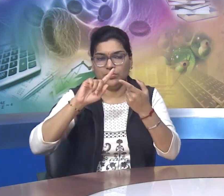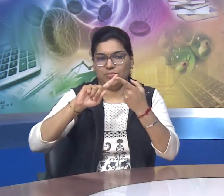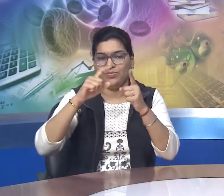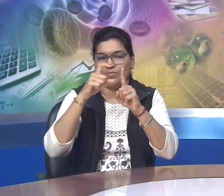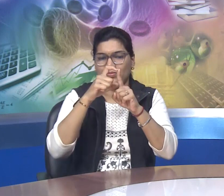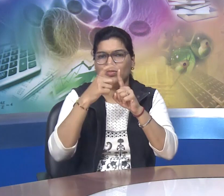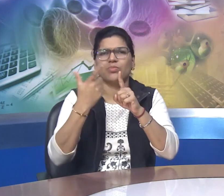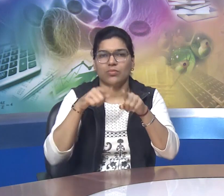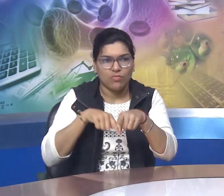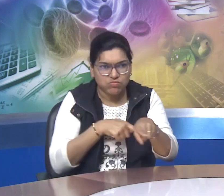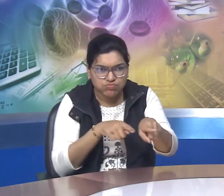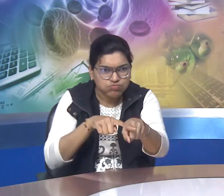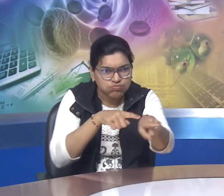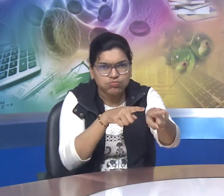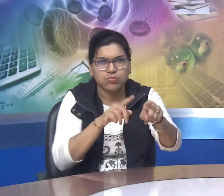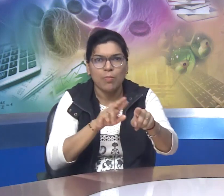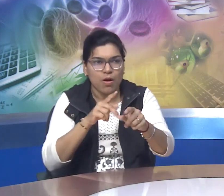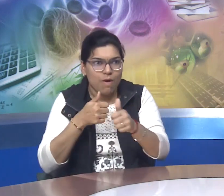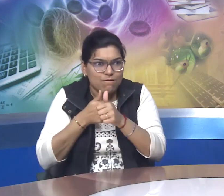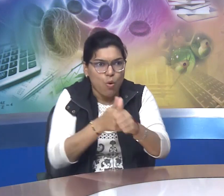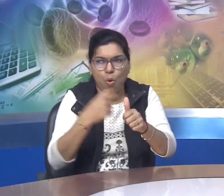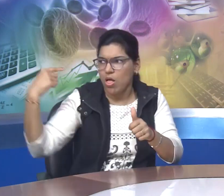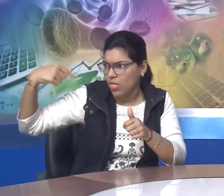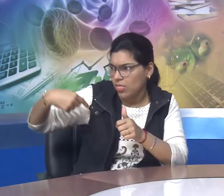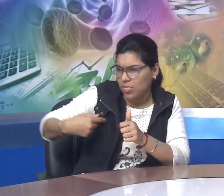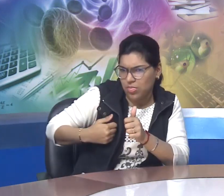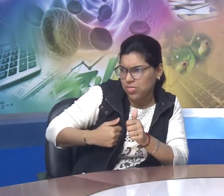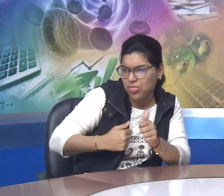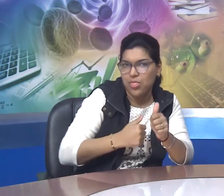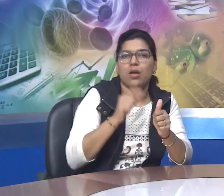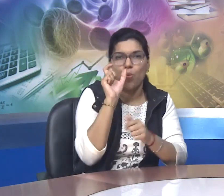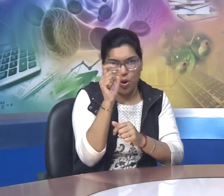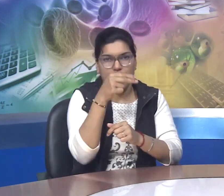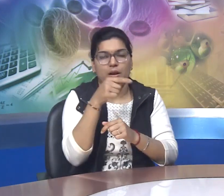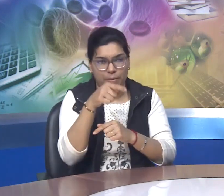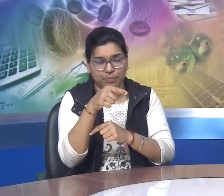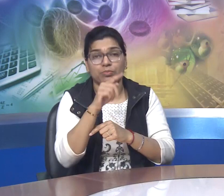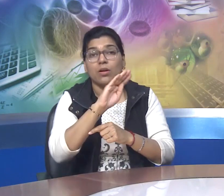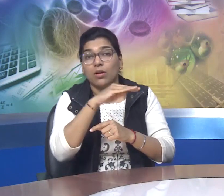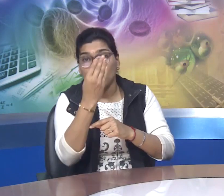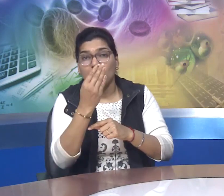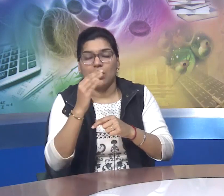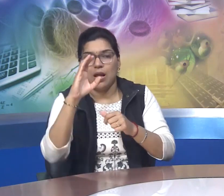the subject in the active voice is the dog, the verb is chased